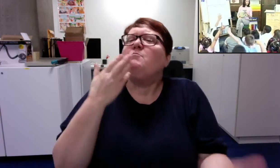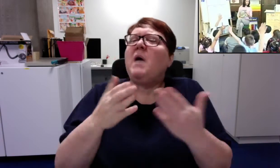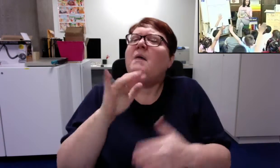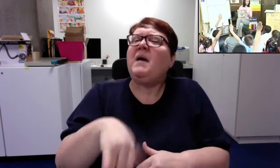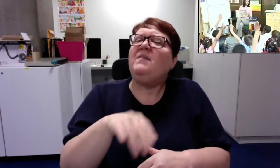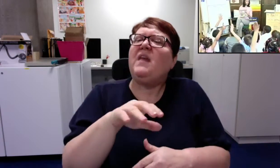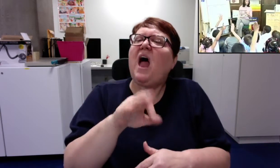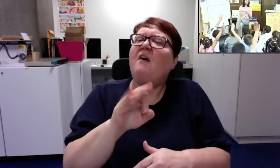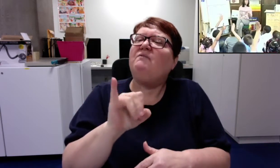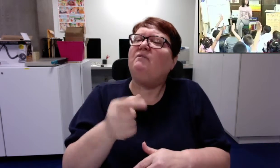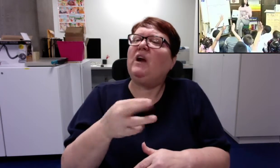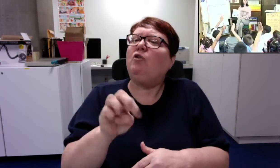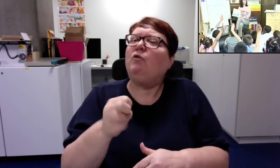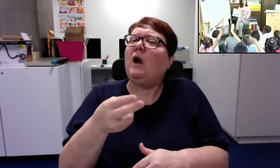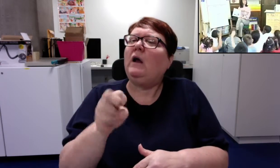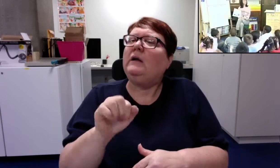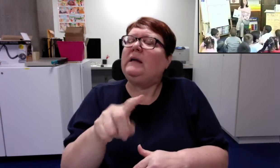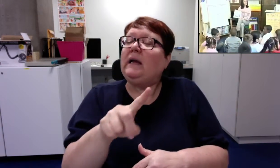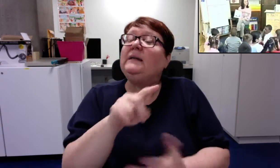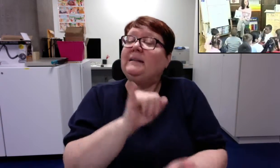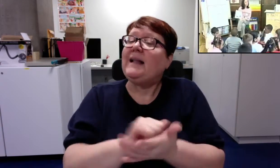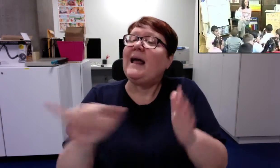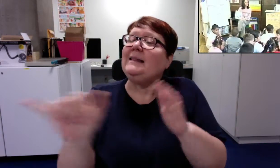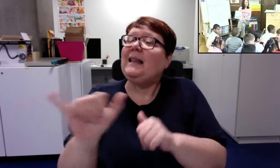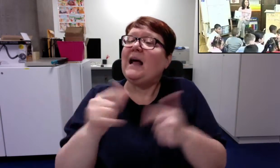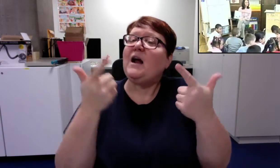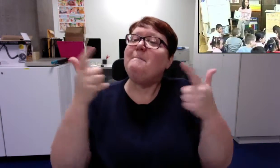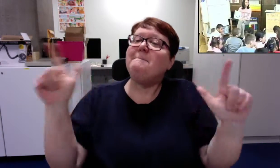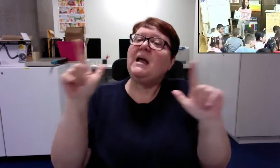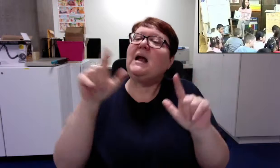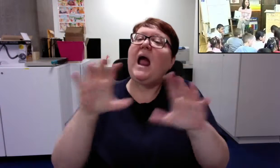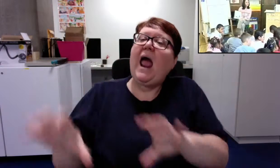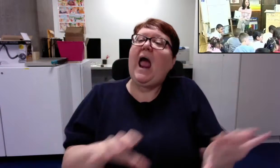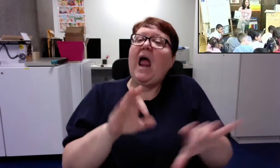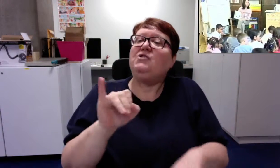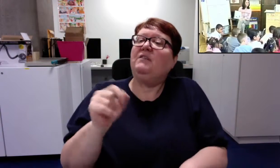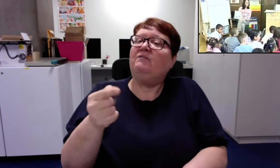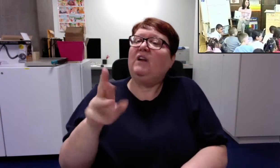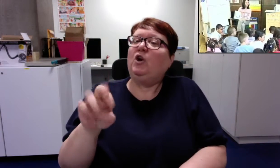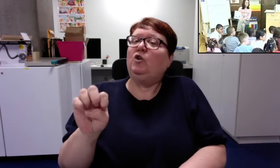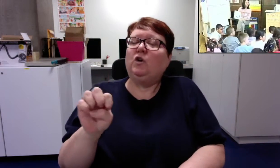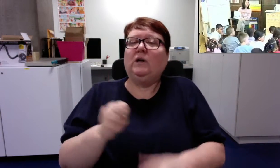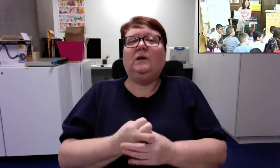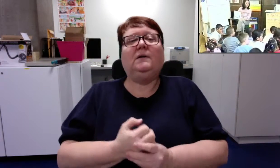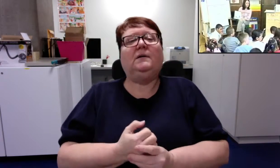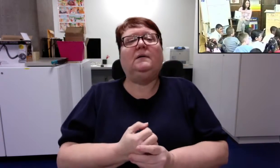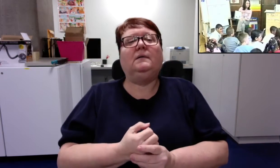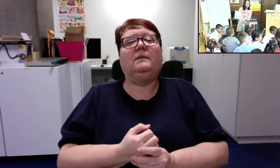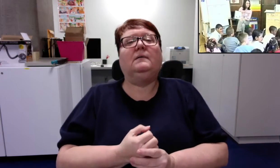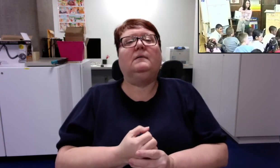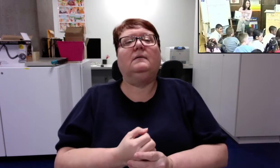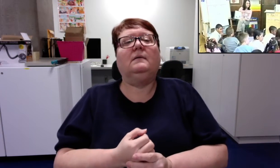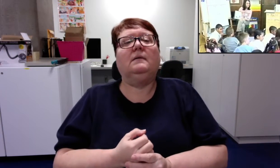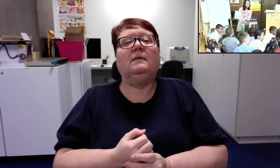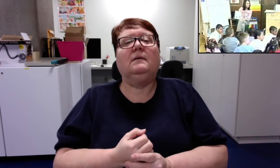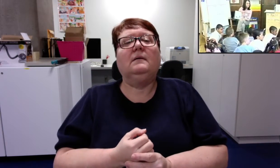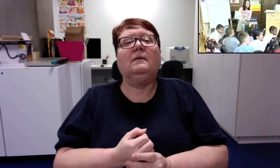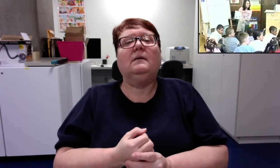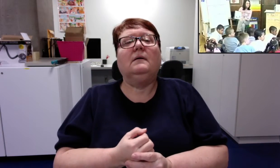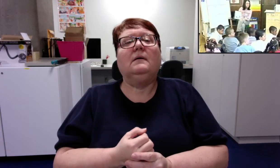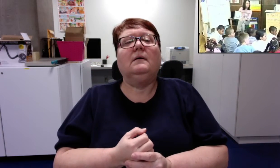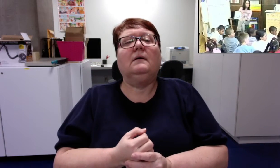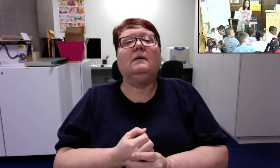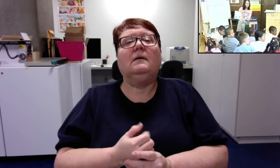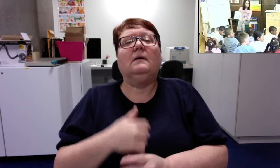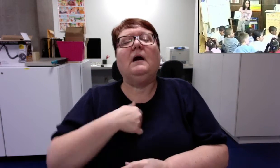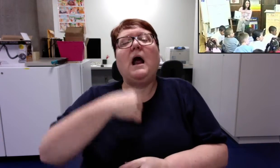with the head, like an action figure. Marquise? I discussed with Nicole and Brandon W that I thought